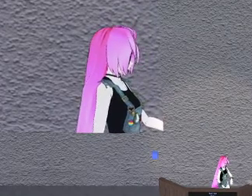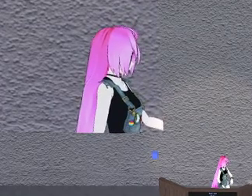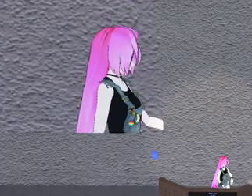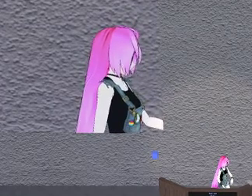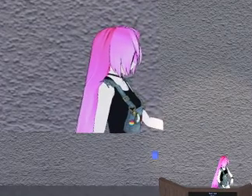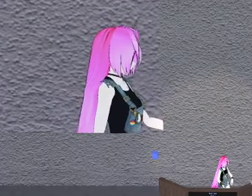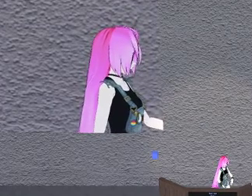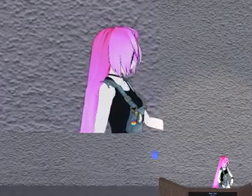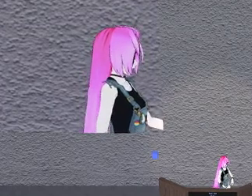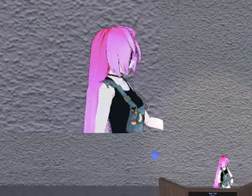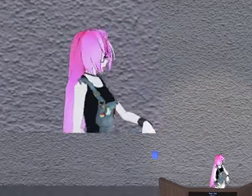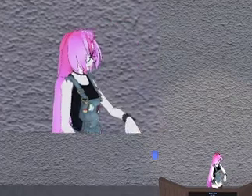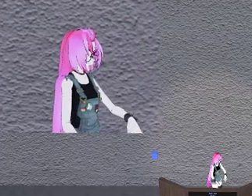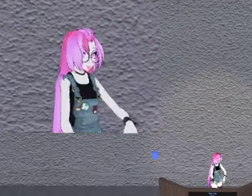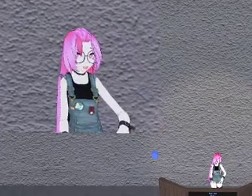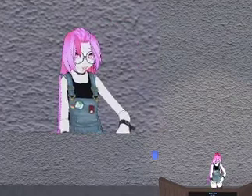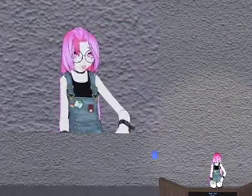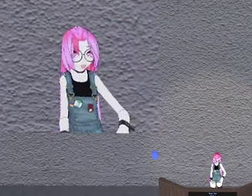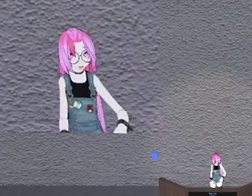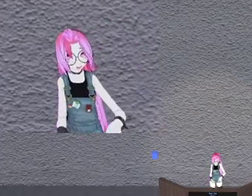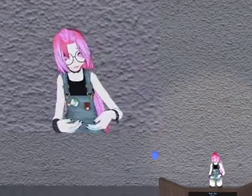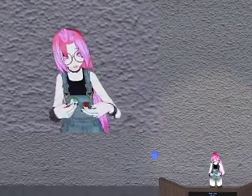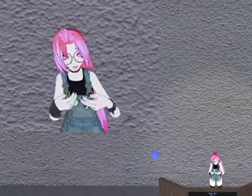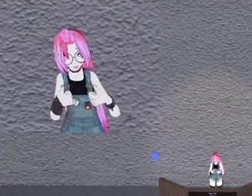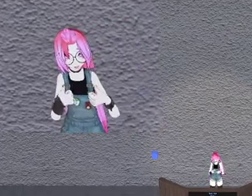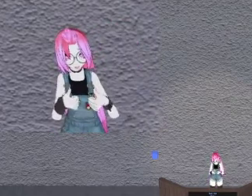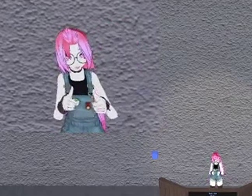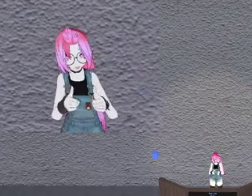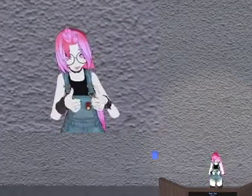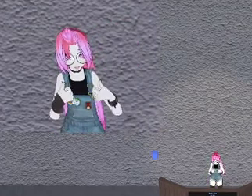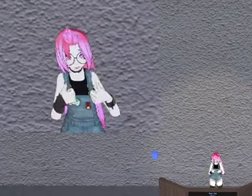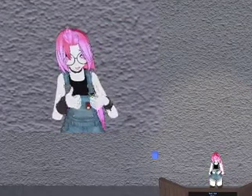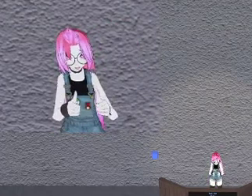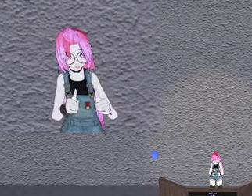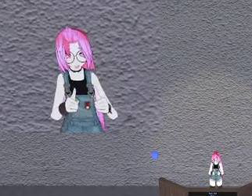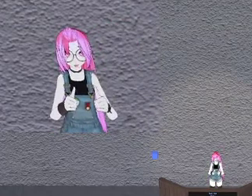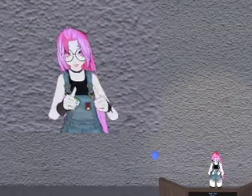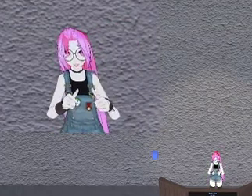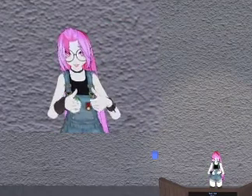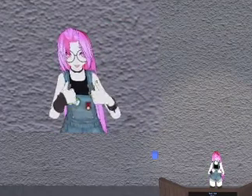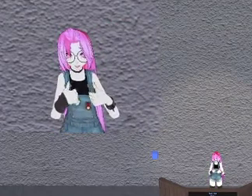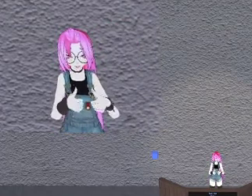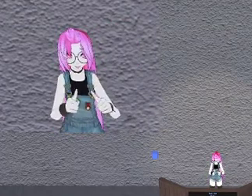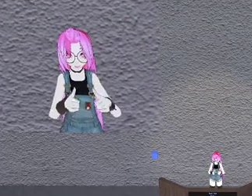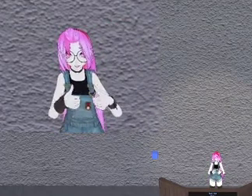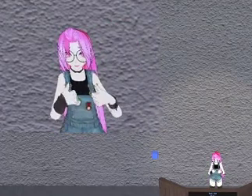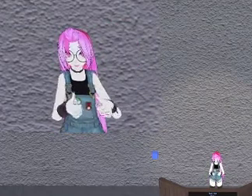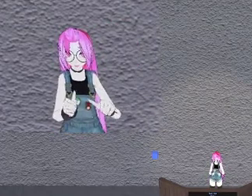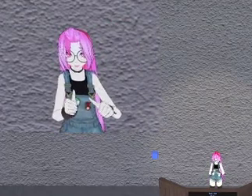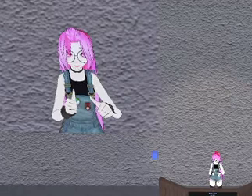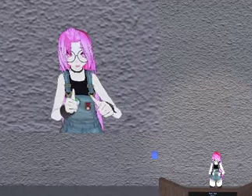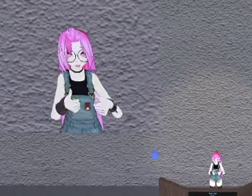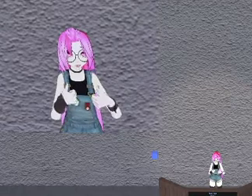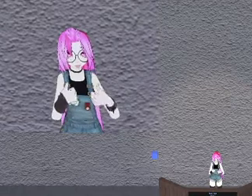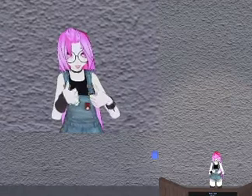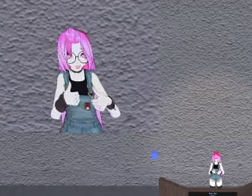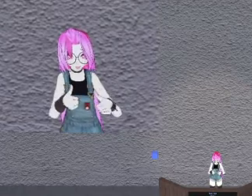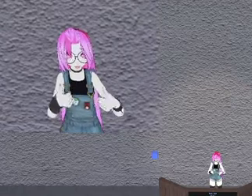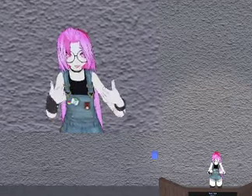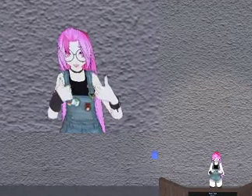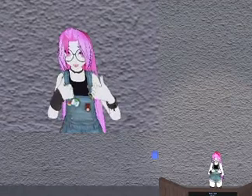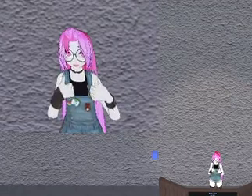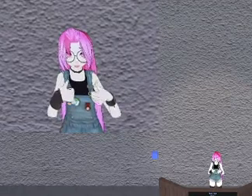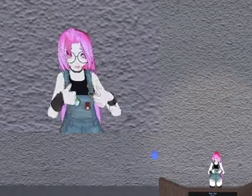controllers. Yeah. So if you look it up, the actual sign for controller is like this. It's kind of